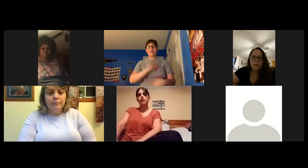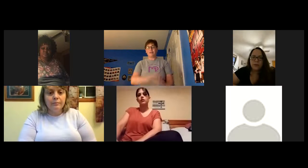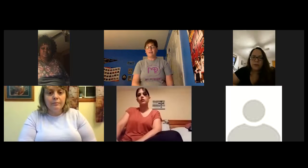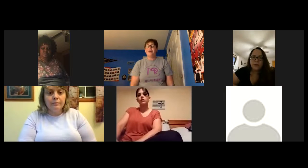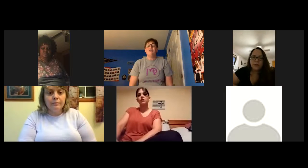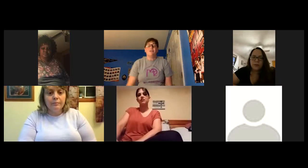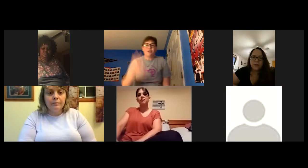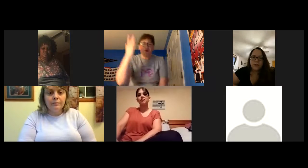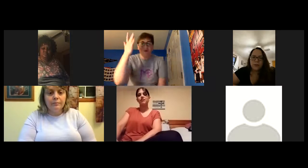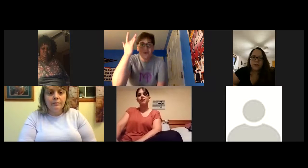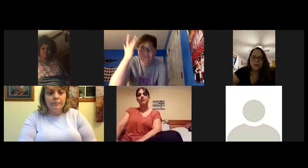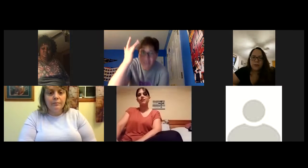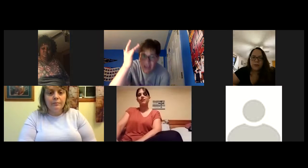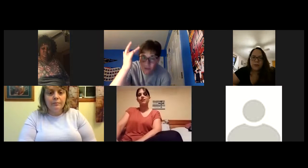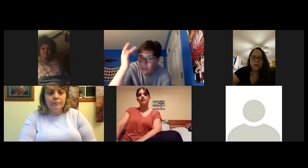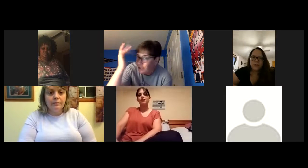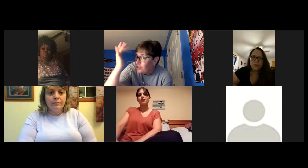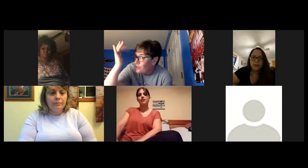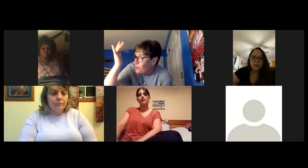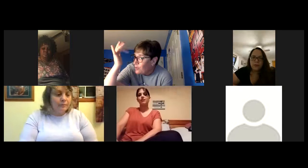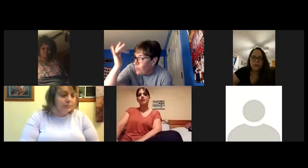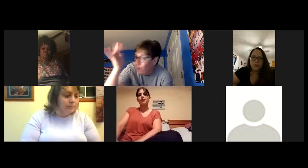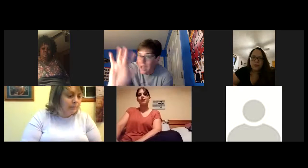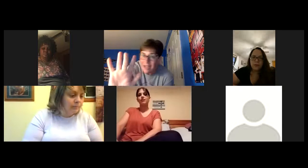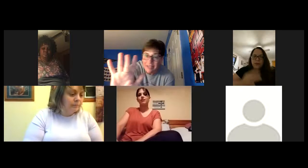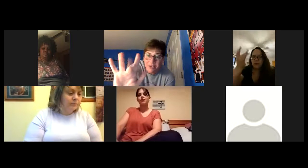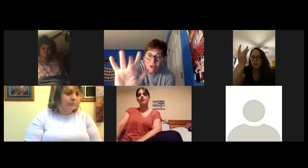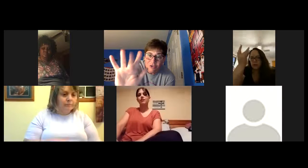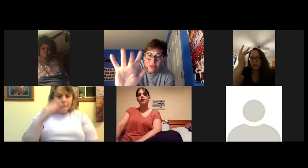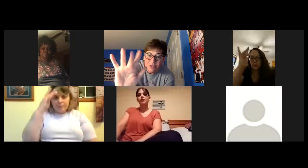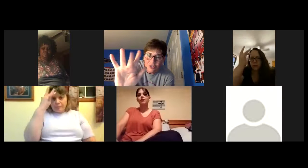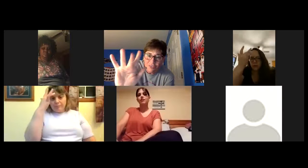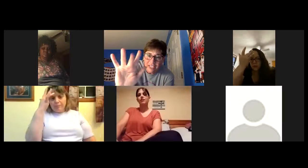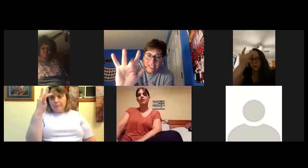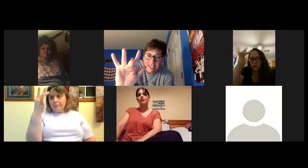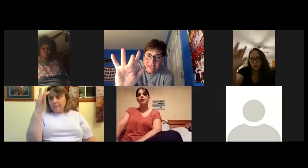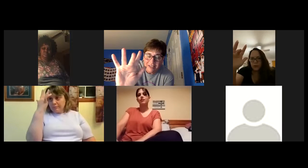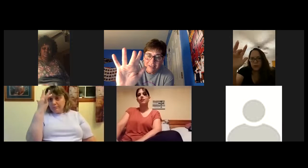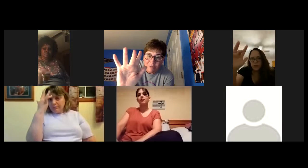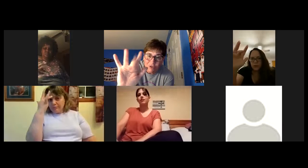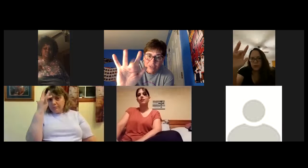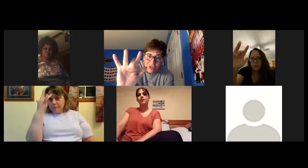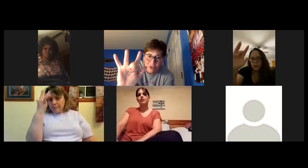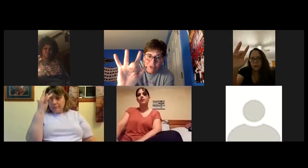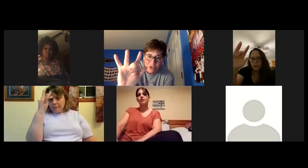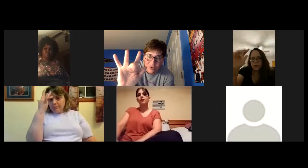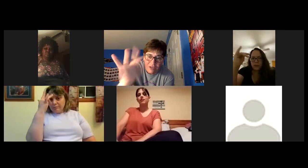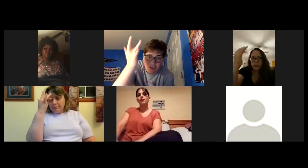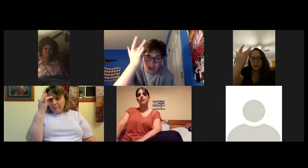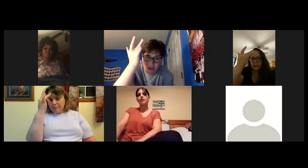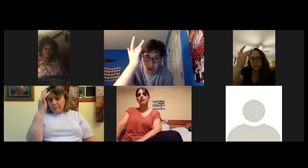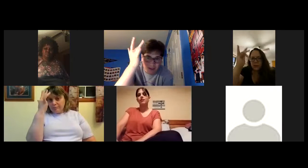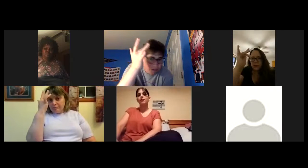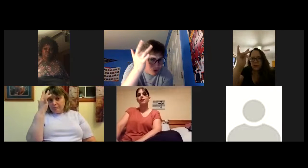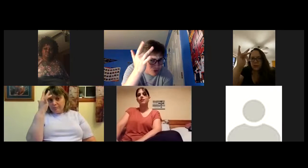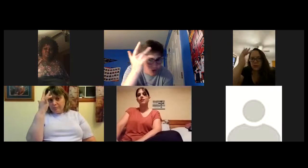upside down. So for that one, you can do why, and all you're doing is you're flicking that middle finger for the 25,